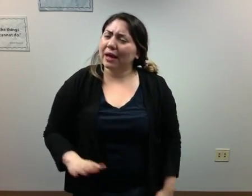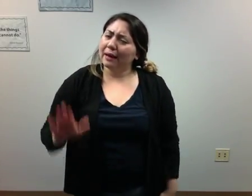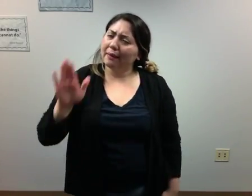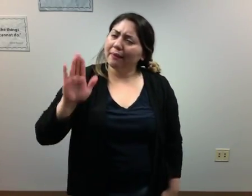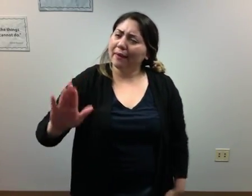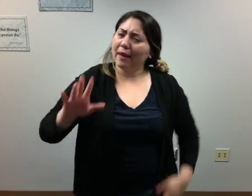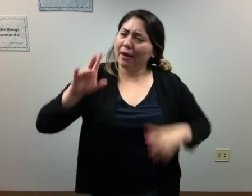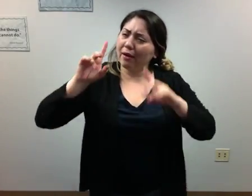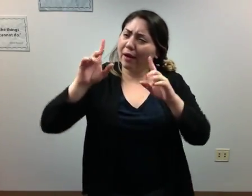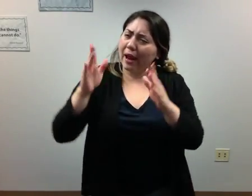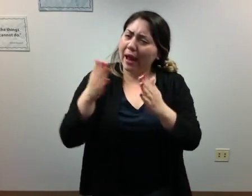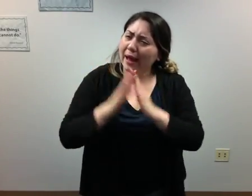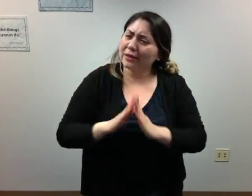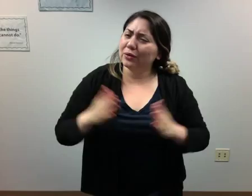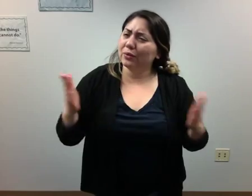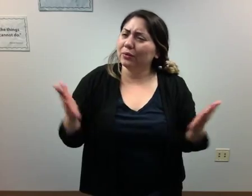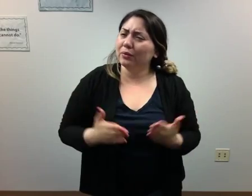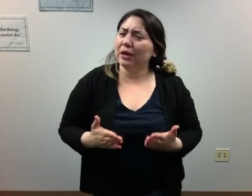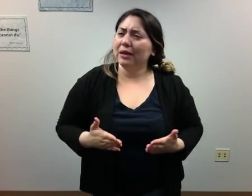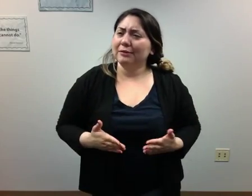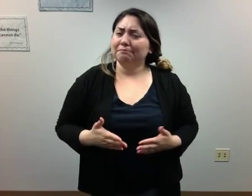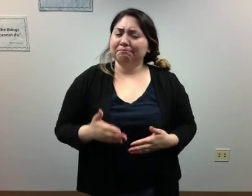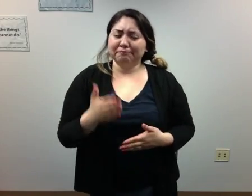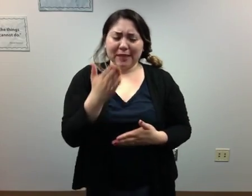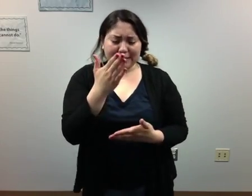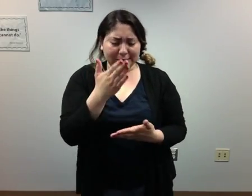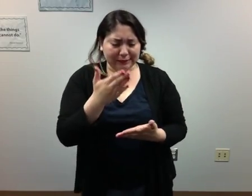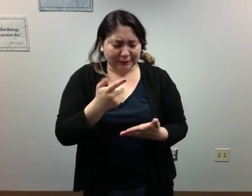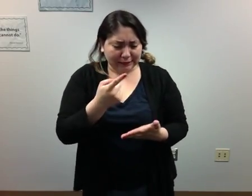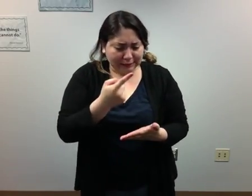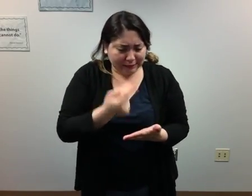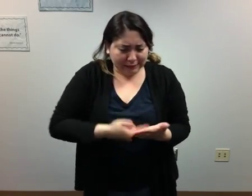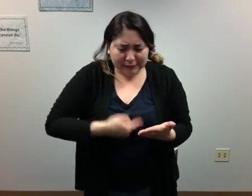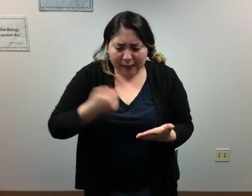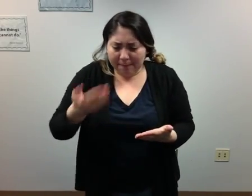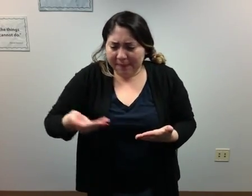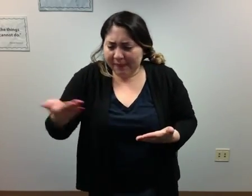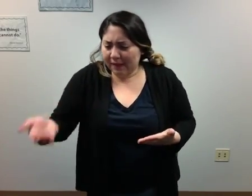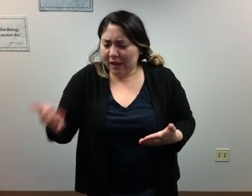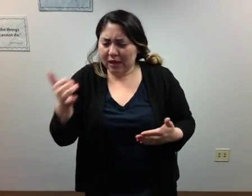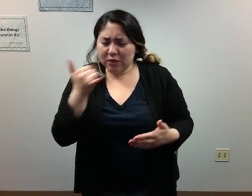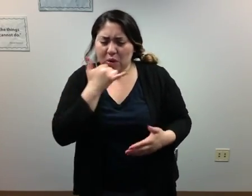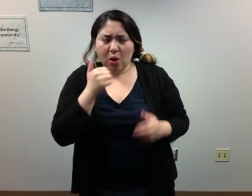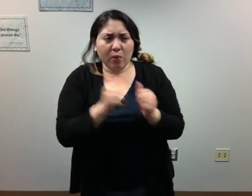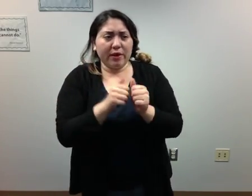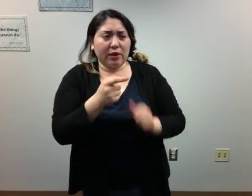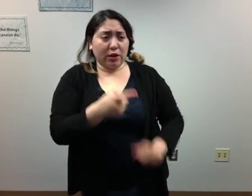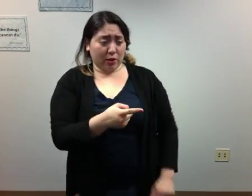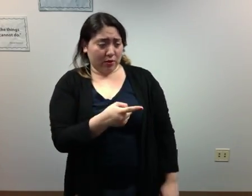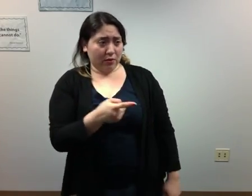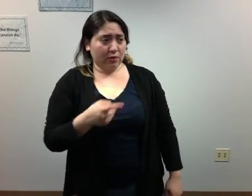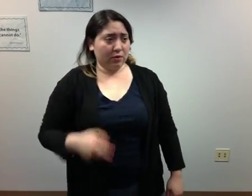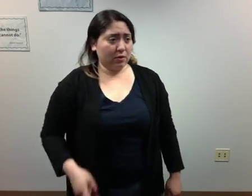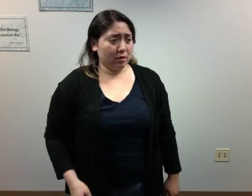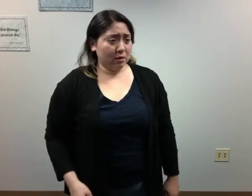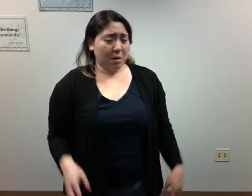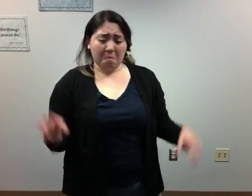answer is that something is wrong with you. Well, nothing's wrong